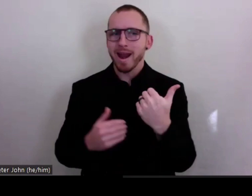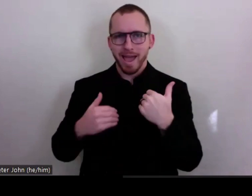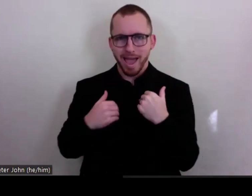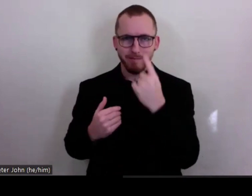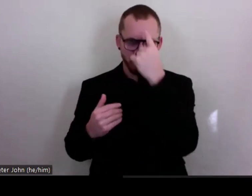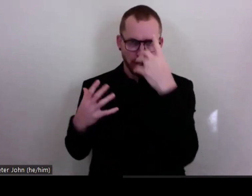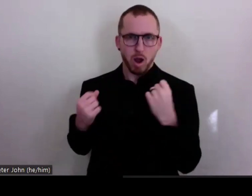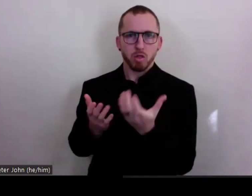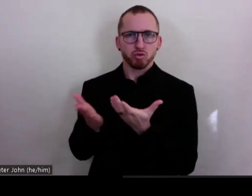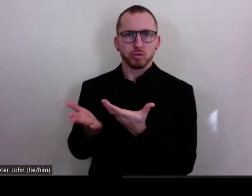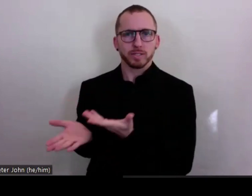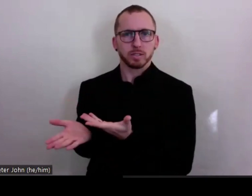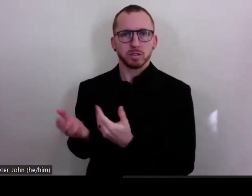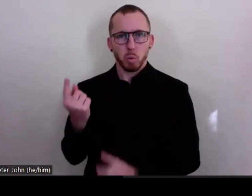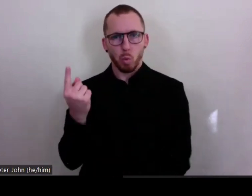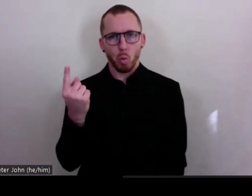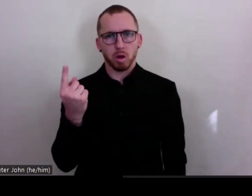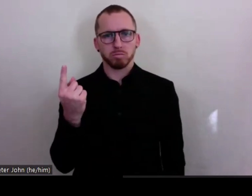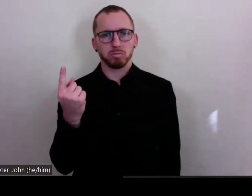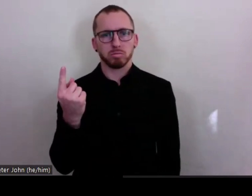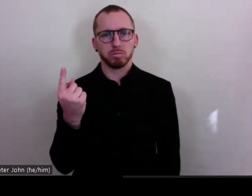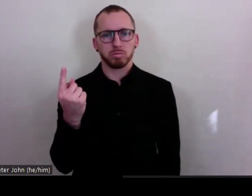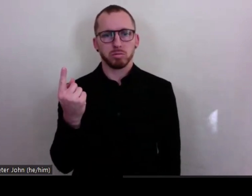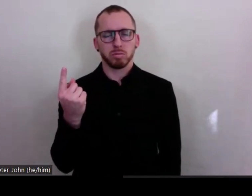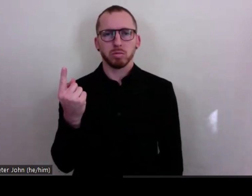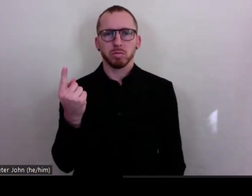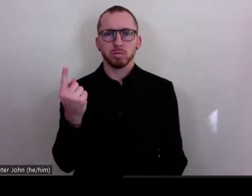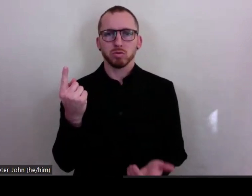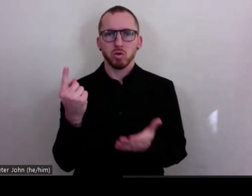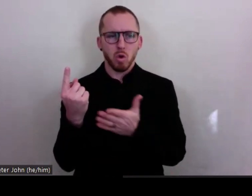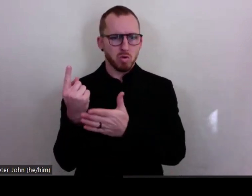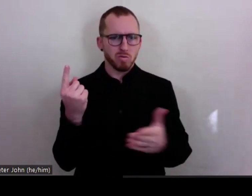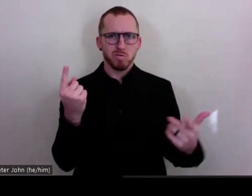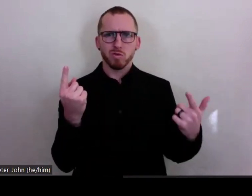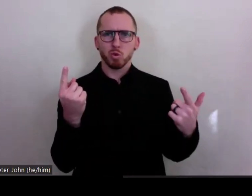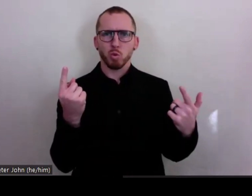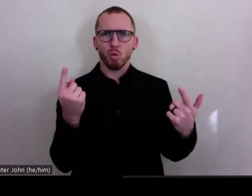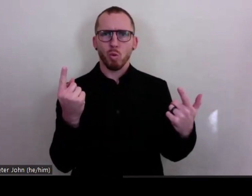say, where are we going to see our veterans first?